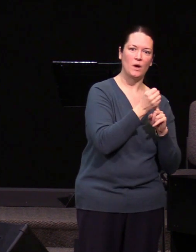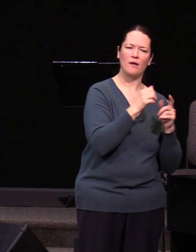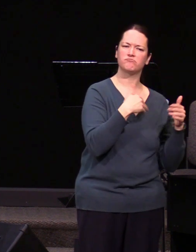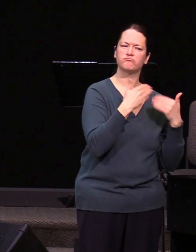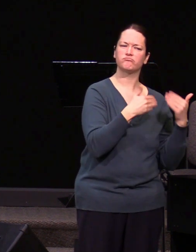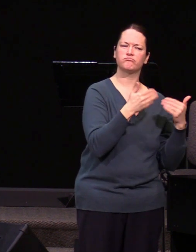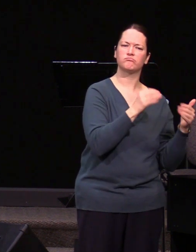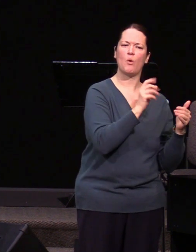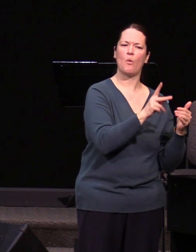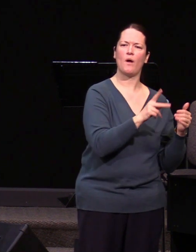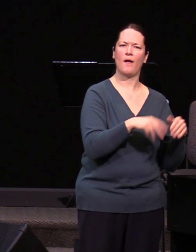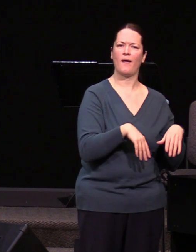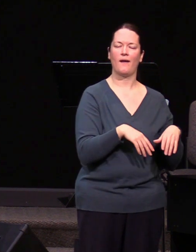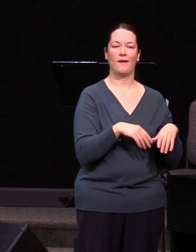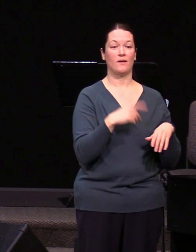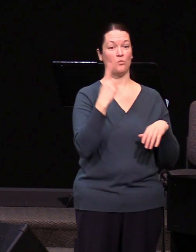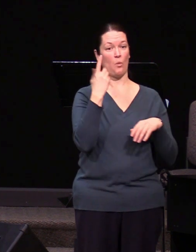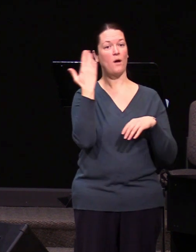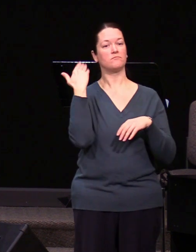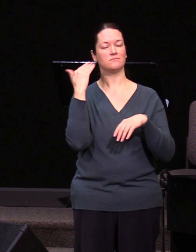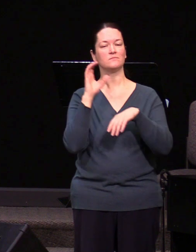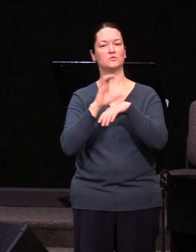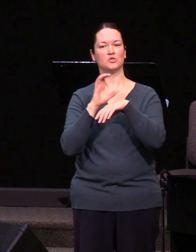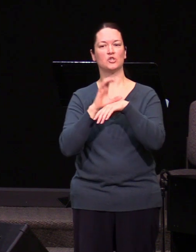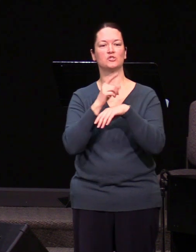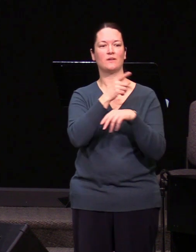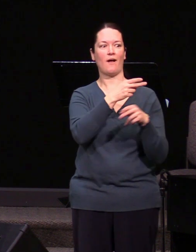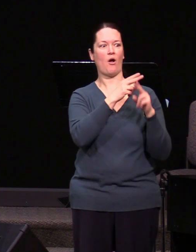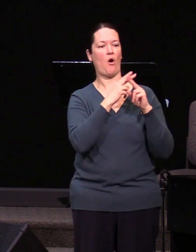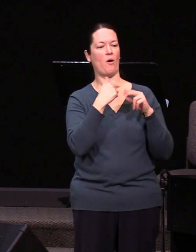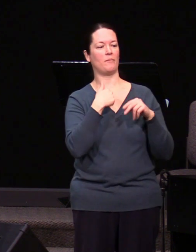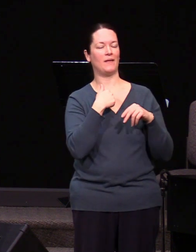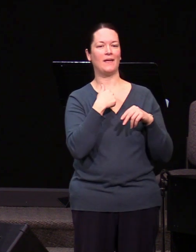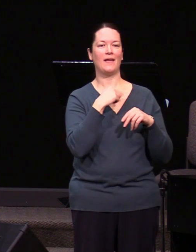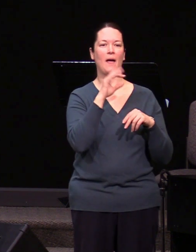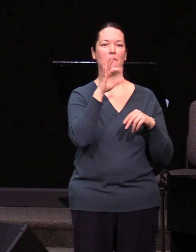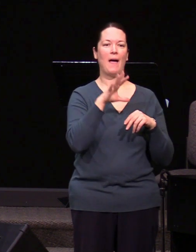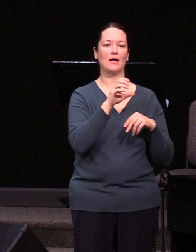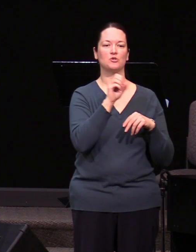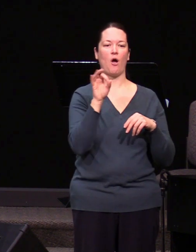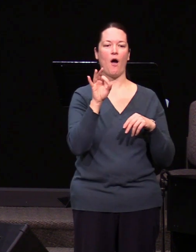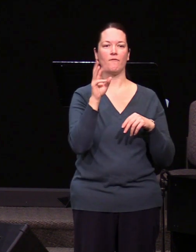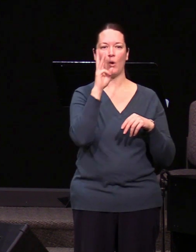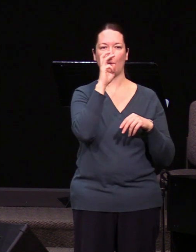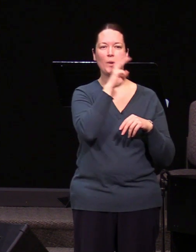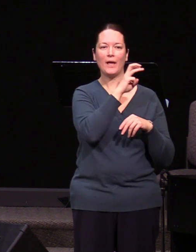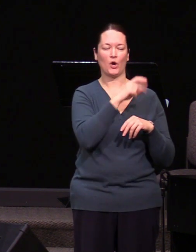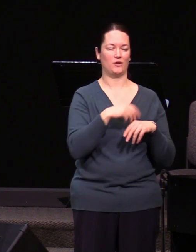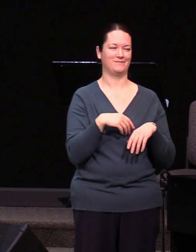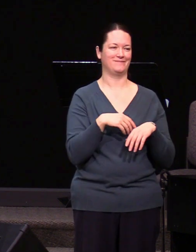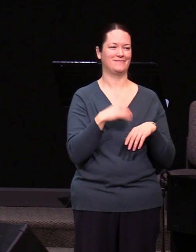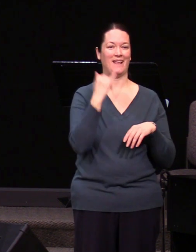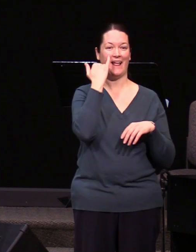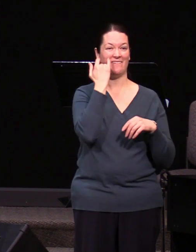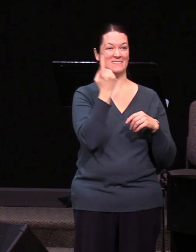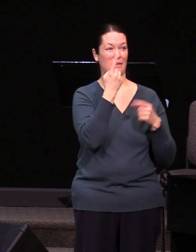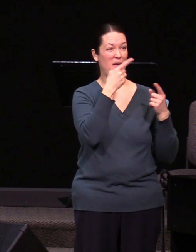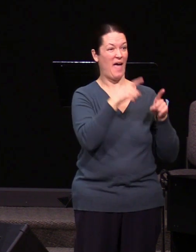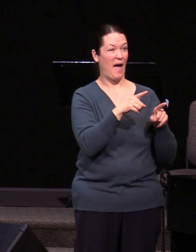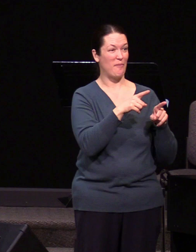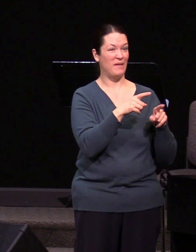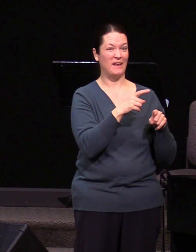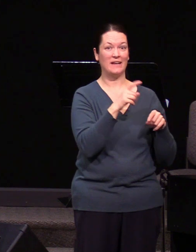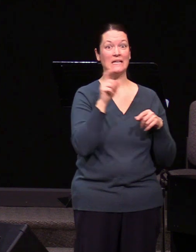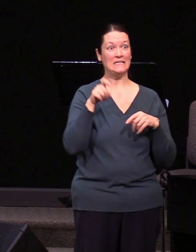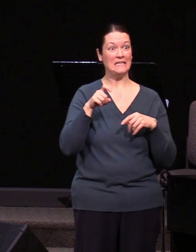in one of my last churches, they nicknamed me the pastor of weird. Because if something was going to happen that